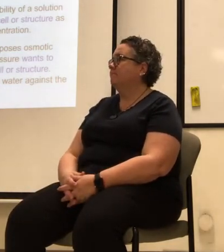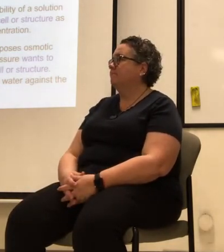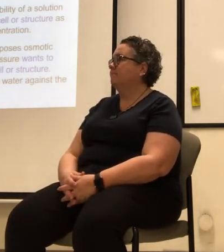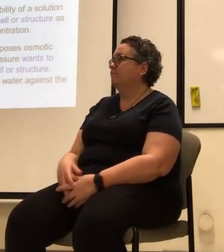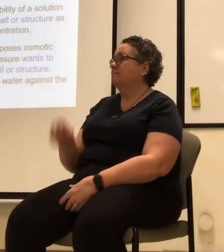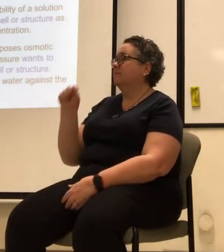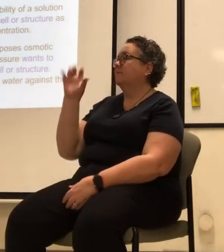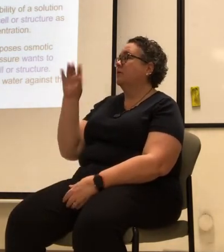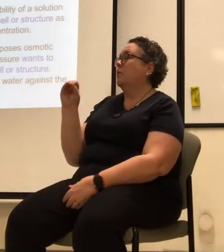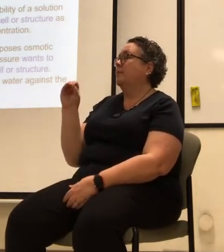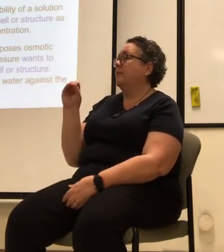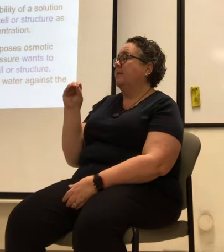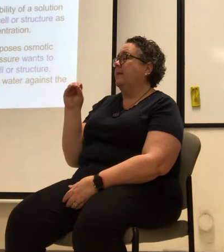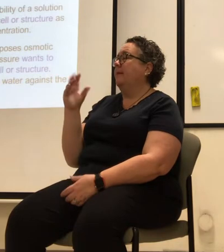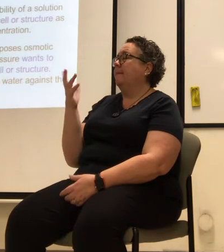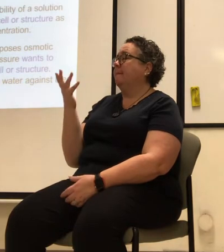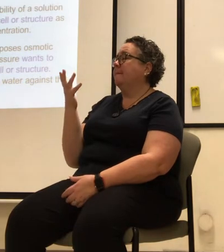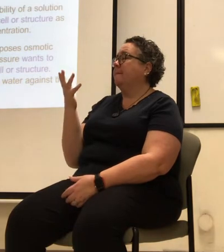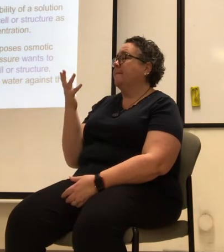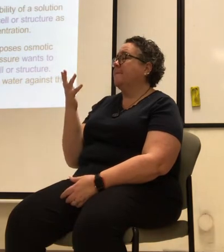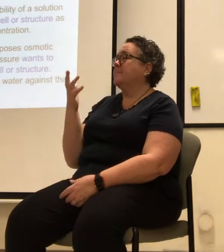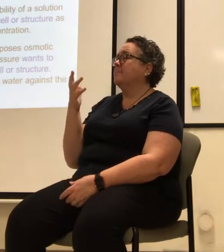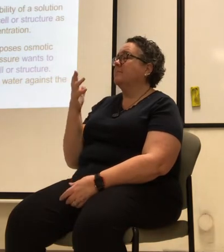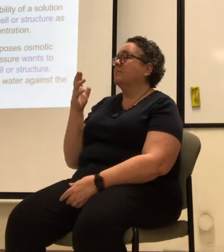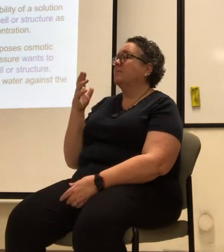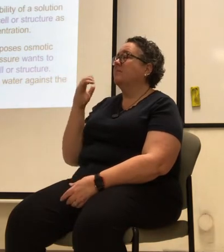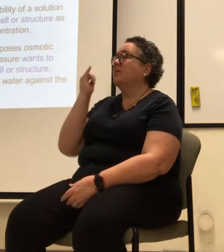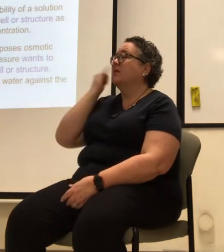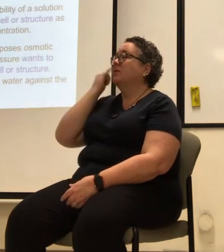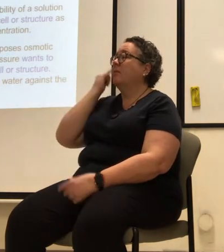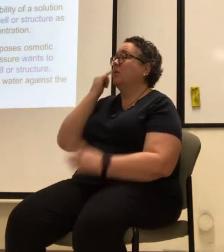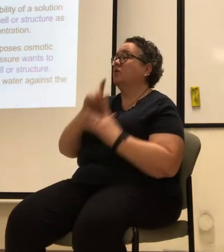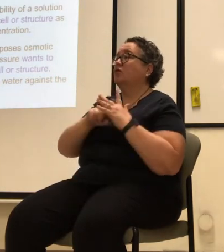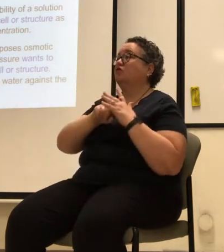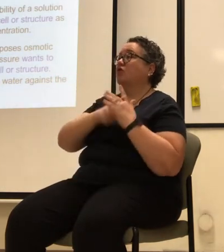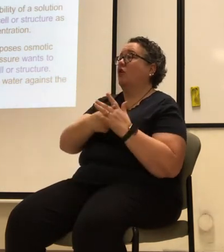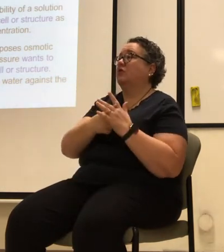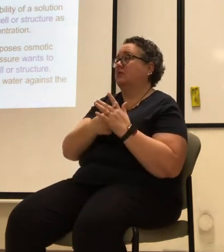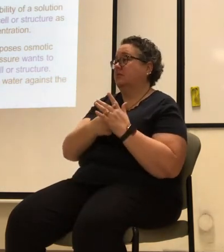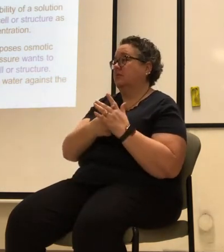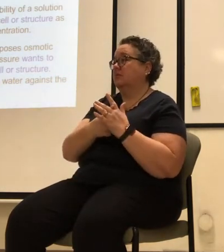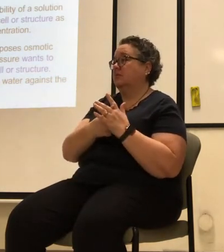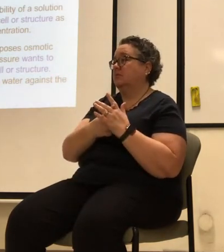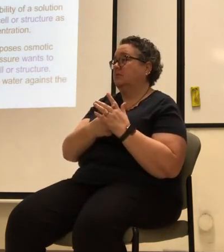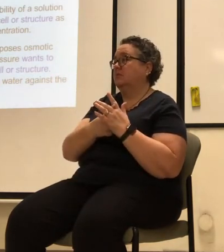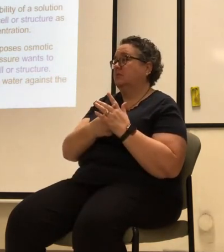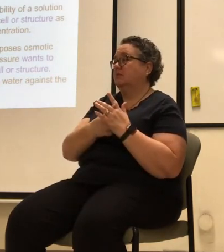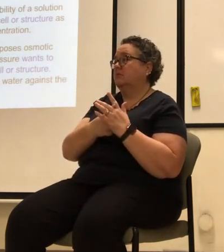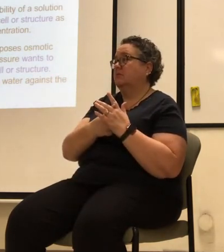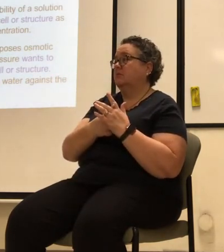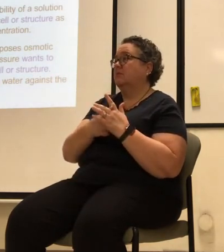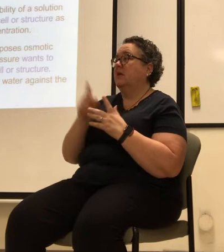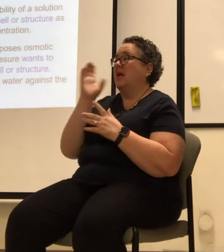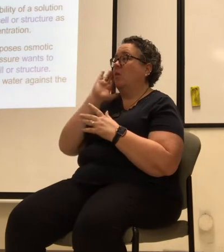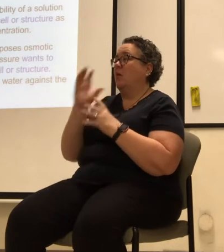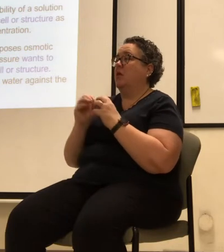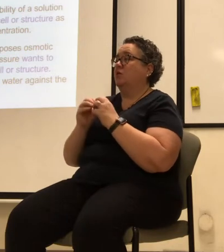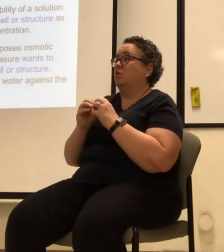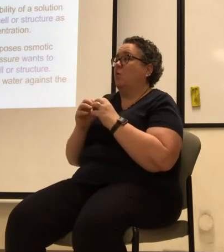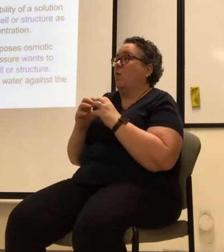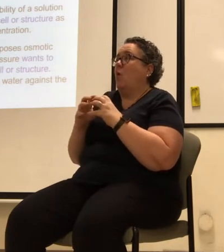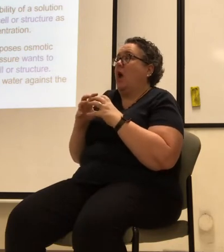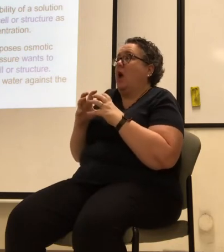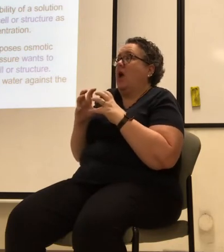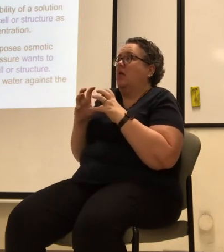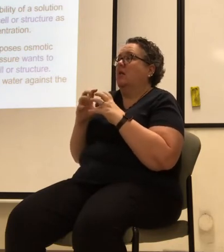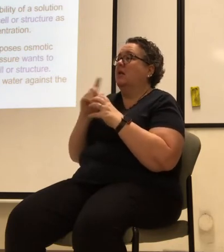So, let's say this is a starting point. Start, boom. It's gonna like swell.